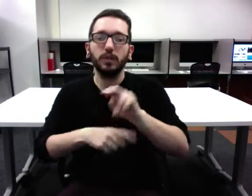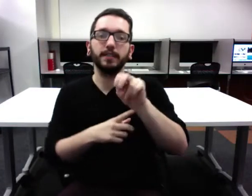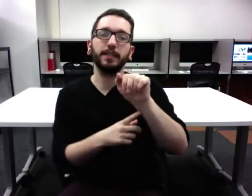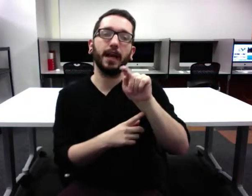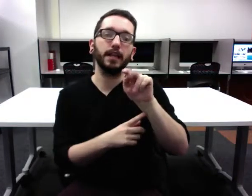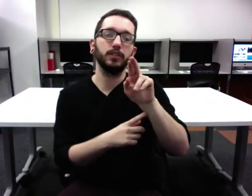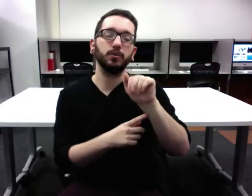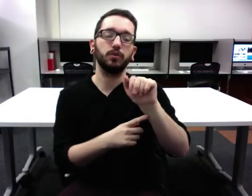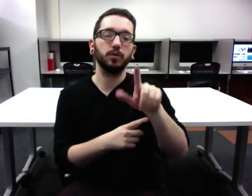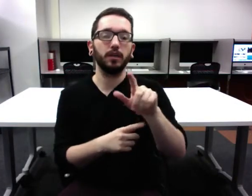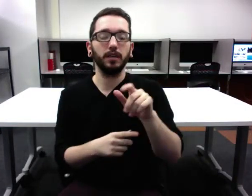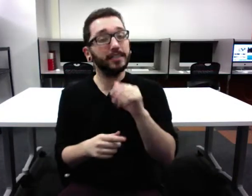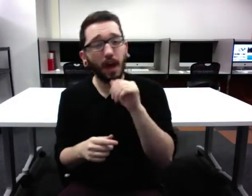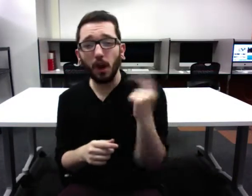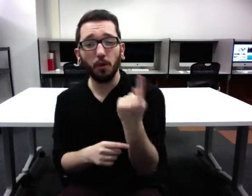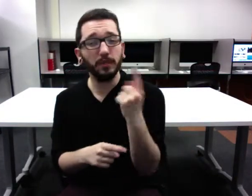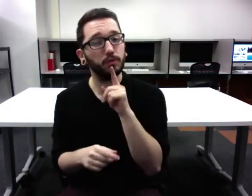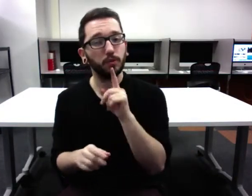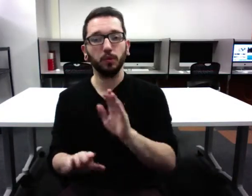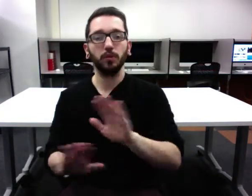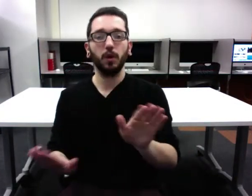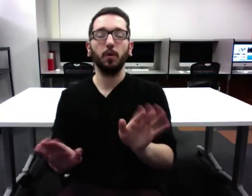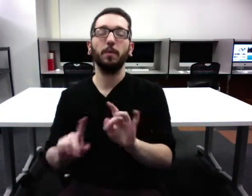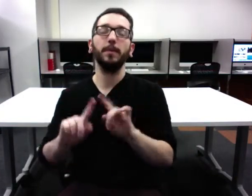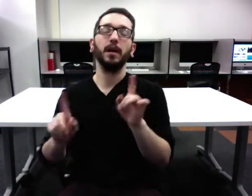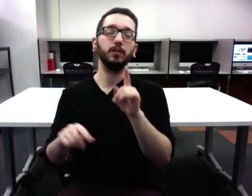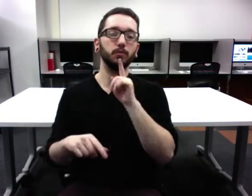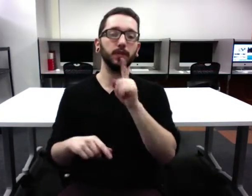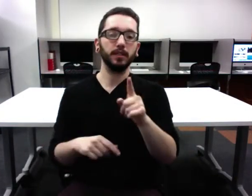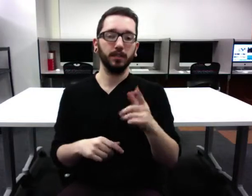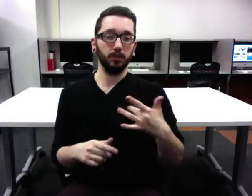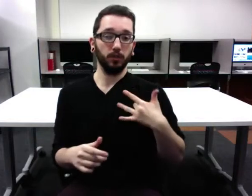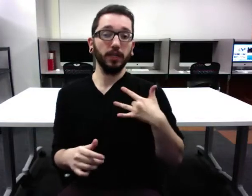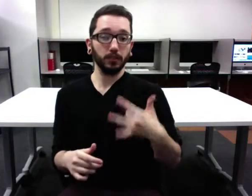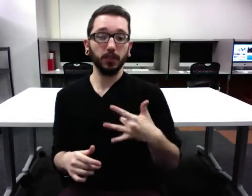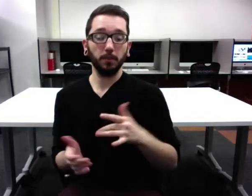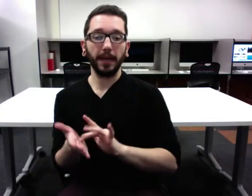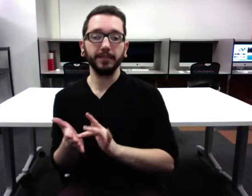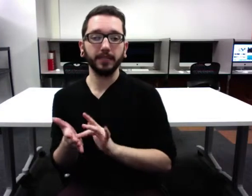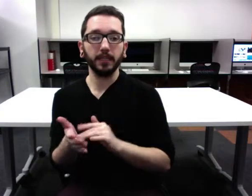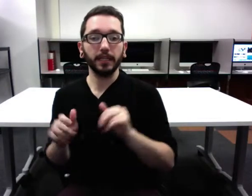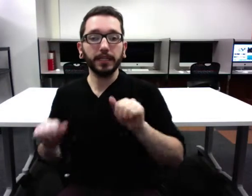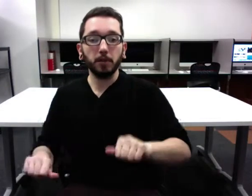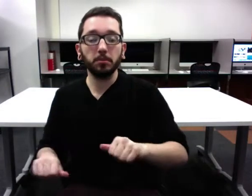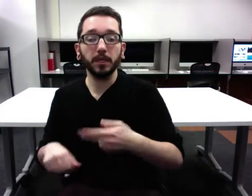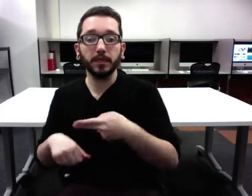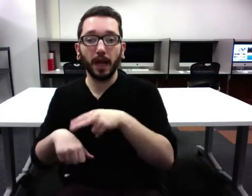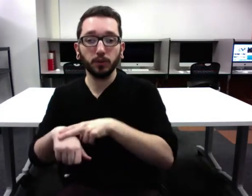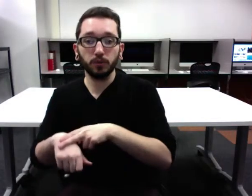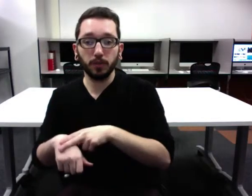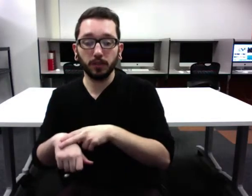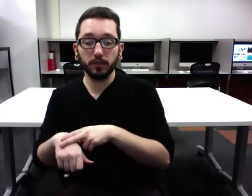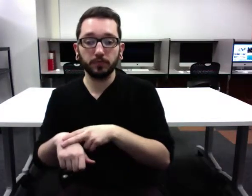the case. Many of our traditional, conventional medicines are also, Western medicines are also derived from